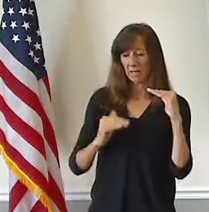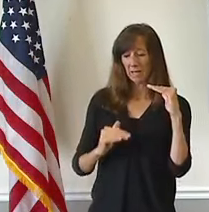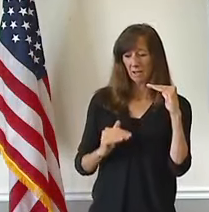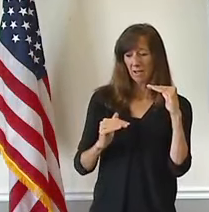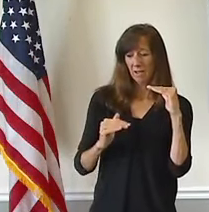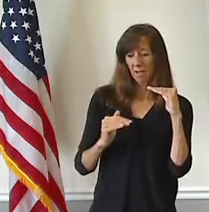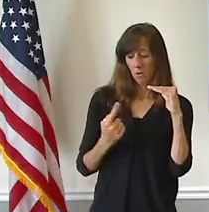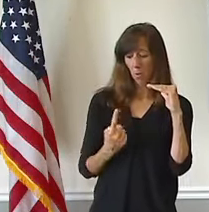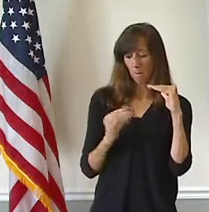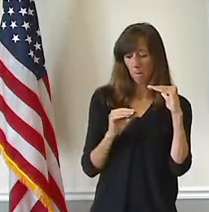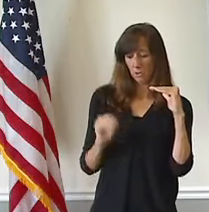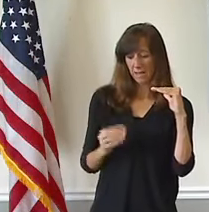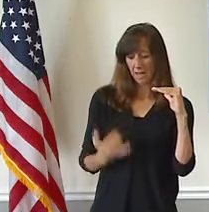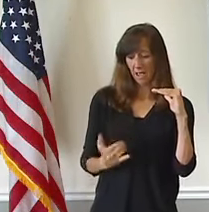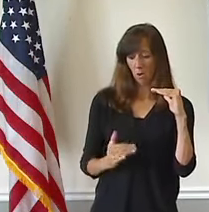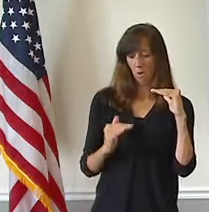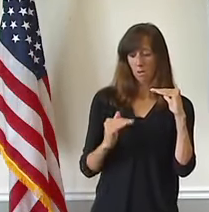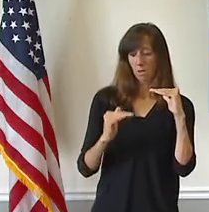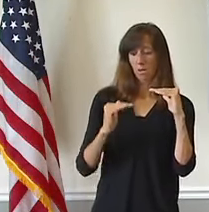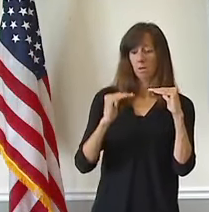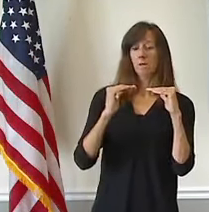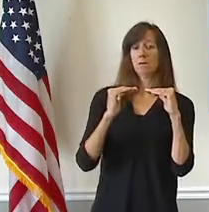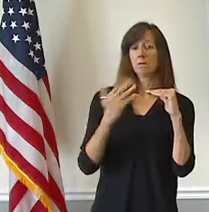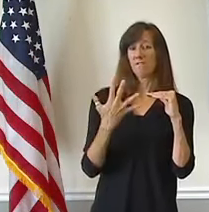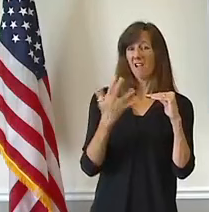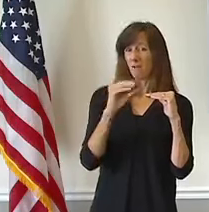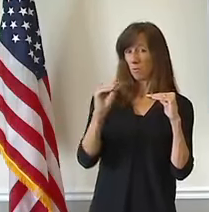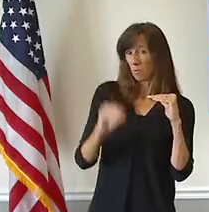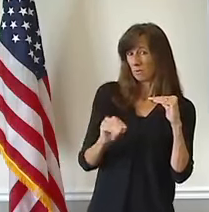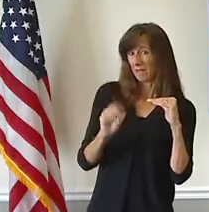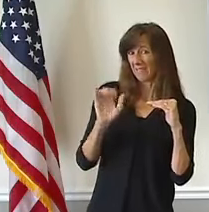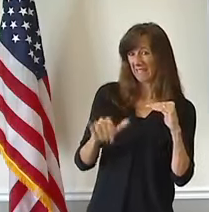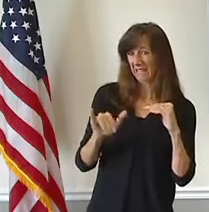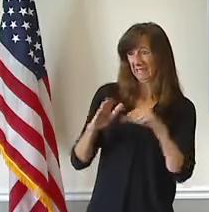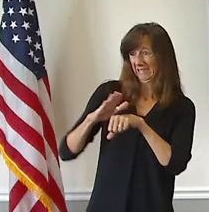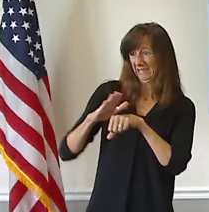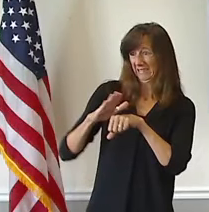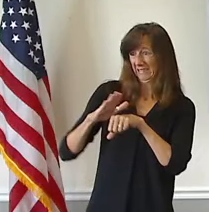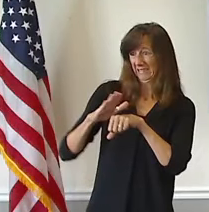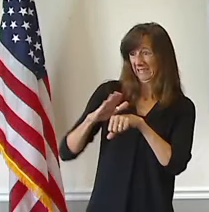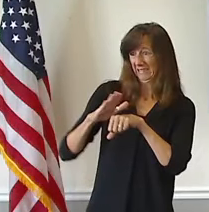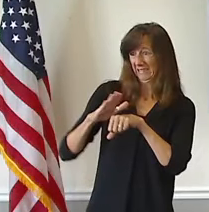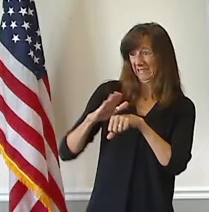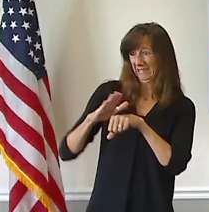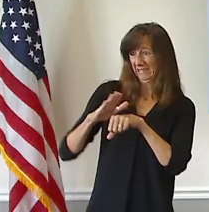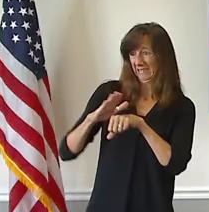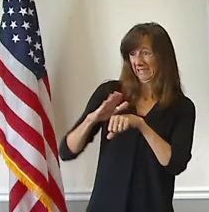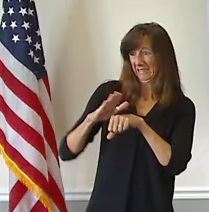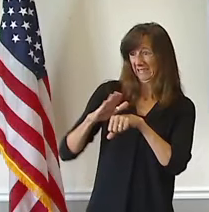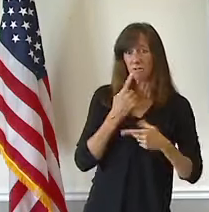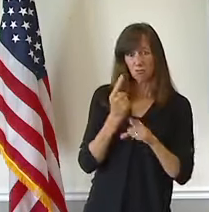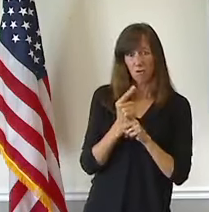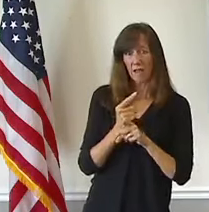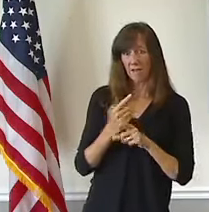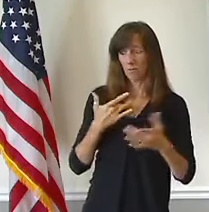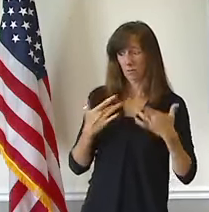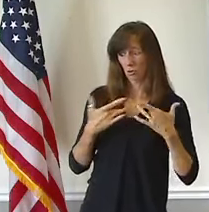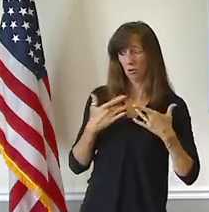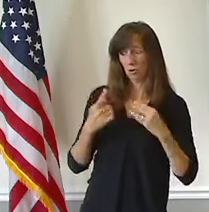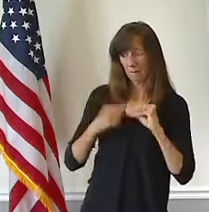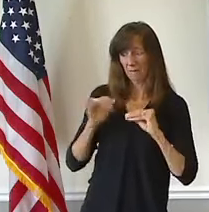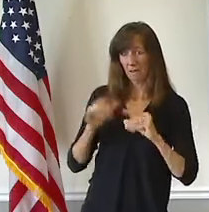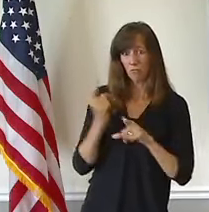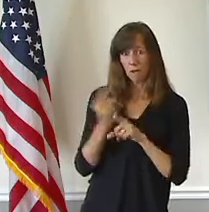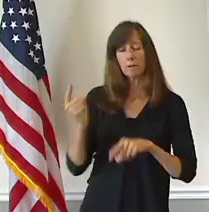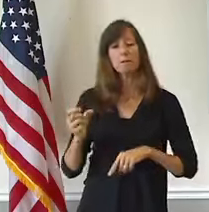5%, that is somewhat alarming, and we would obviously have concerns about that. I know we would. Yes,